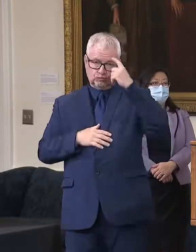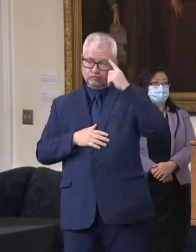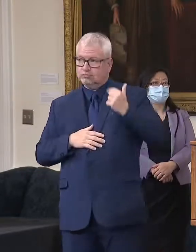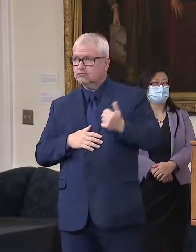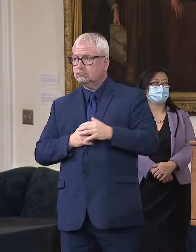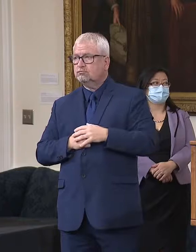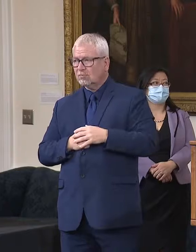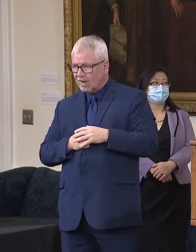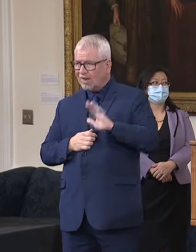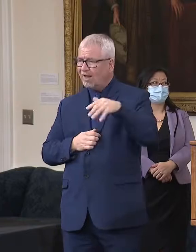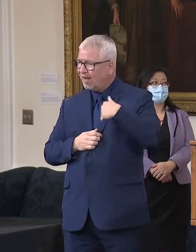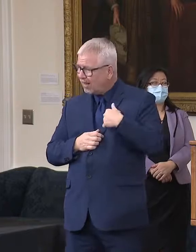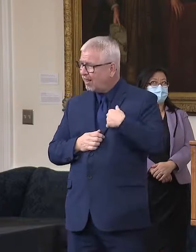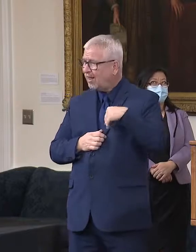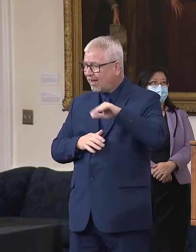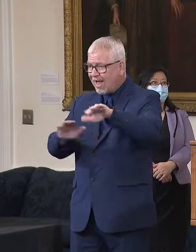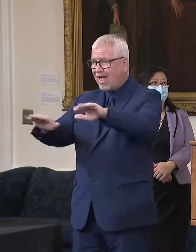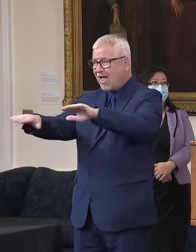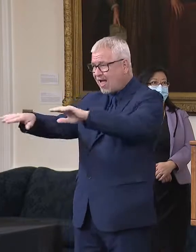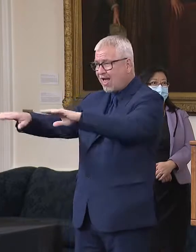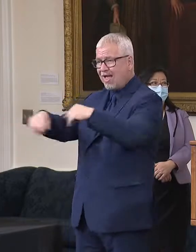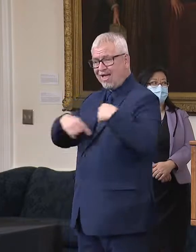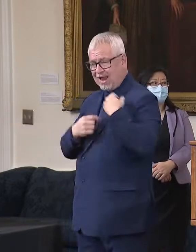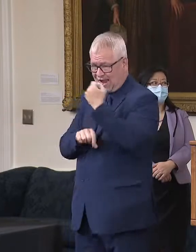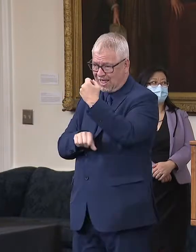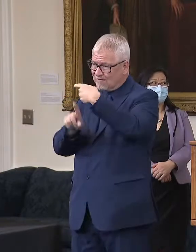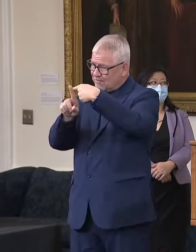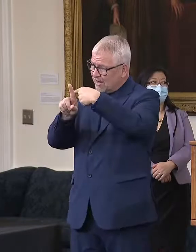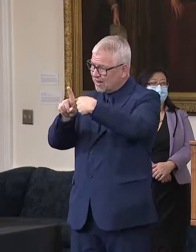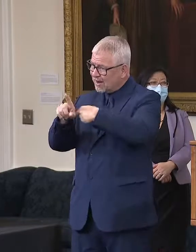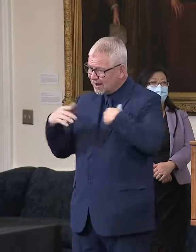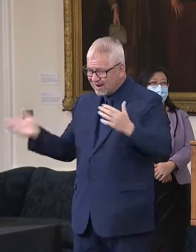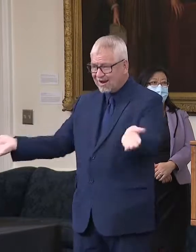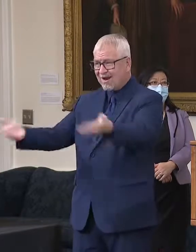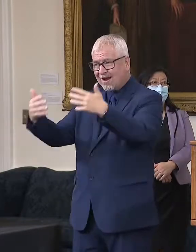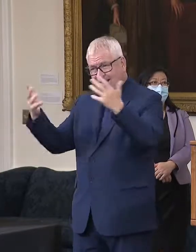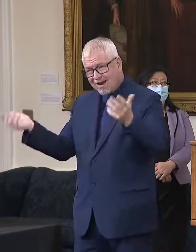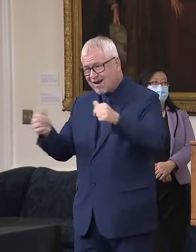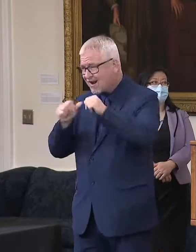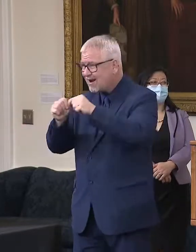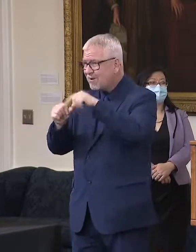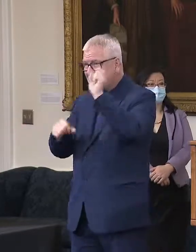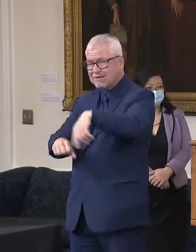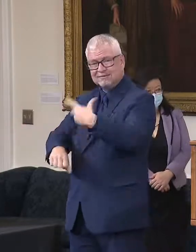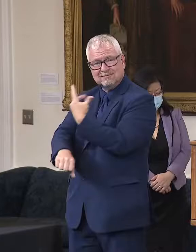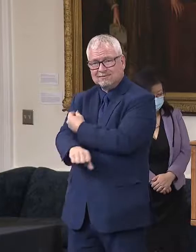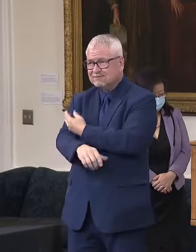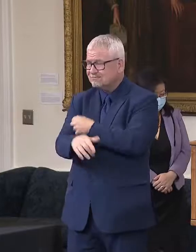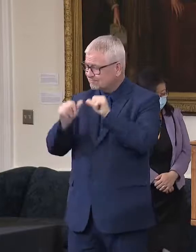for 11 months to get vaccinated, so we're going to continue to do that, absolutely. Yeah. Thank you.